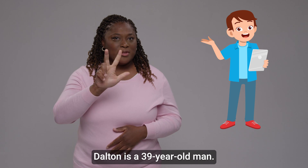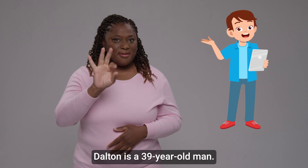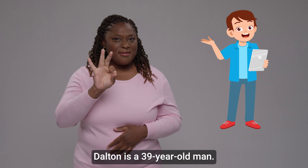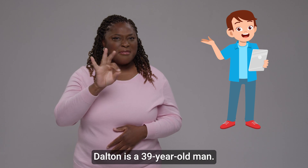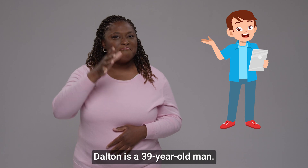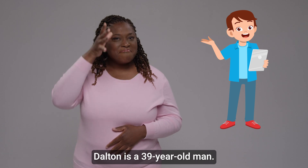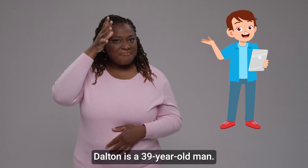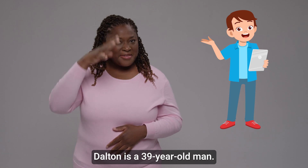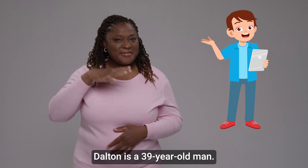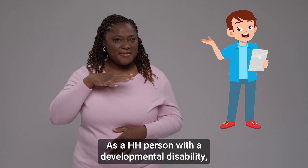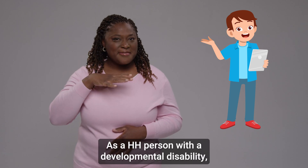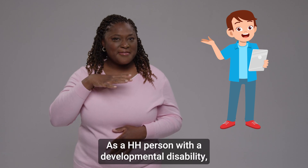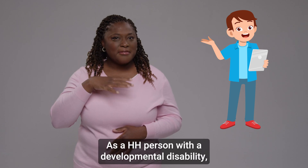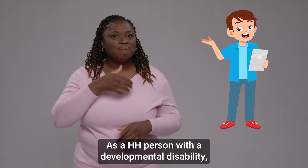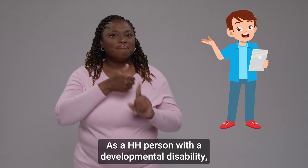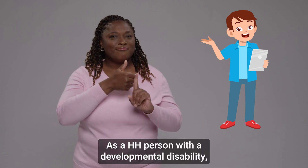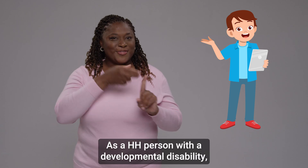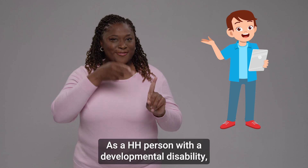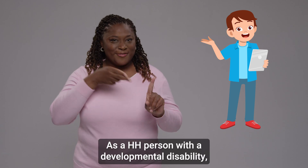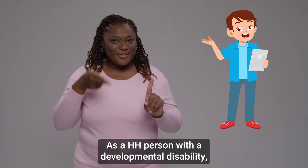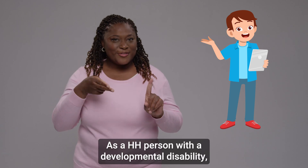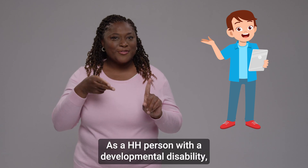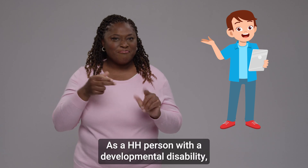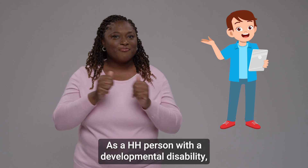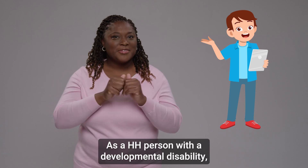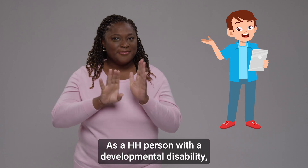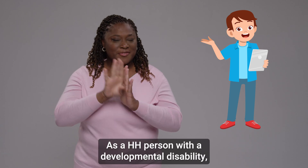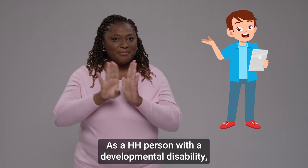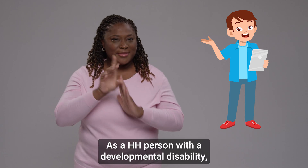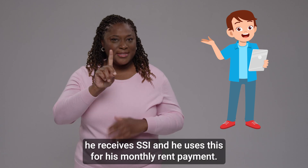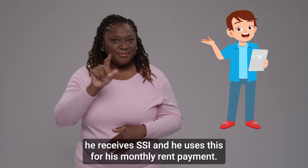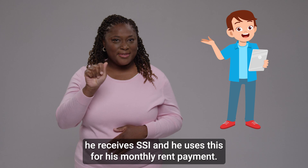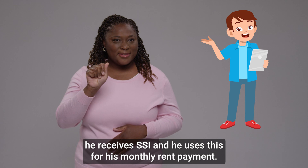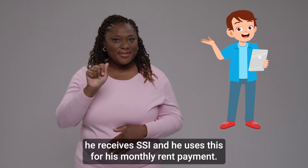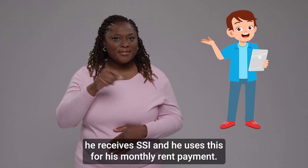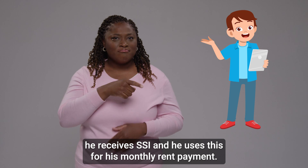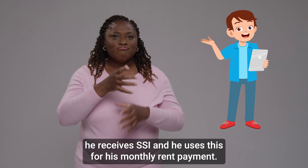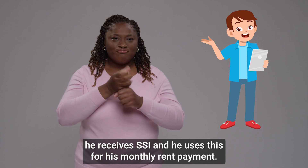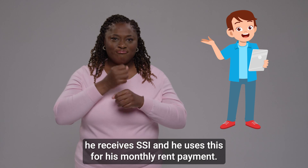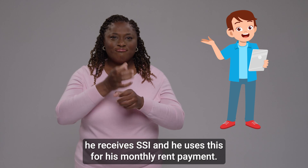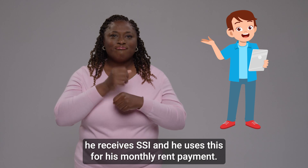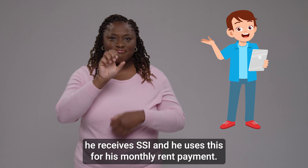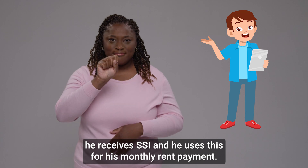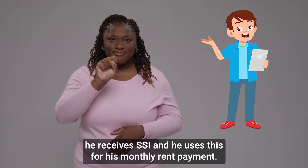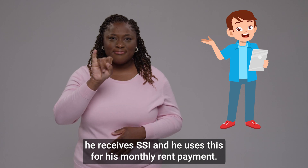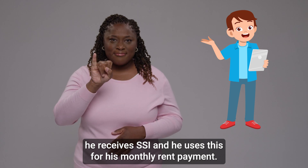a 39-year-old man. As a hard of hearing person with a developmental disability, he receives SSI,